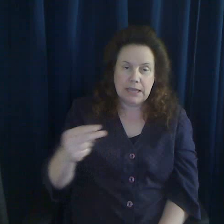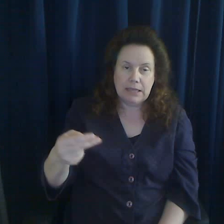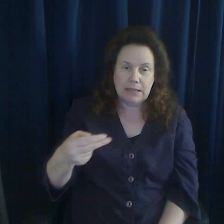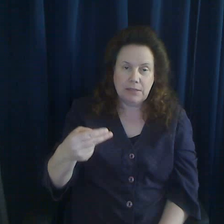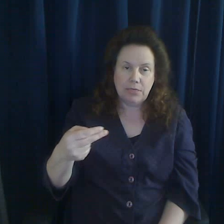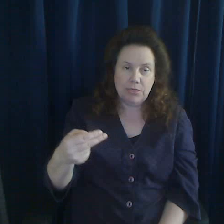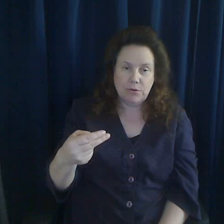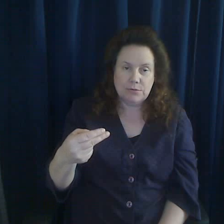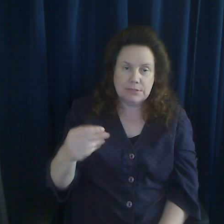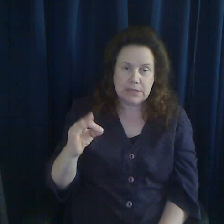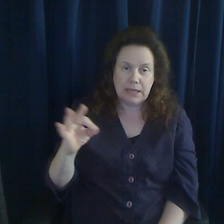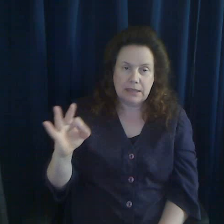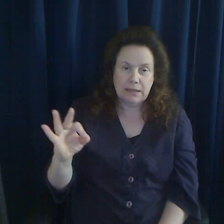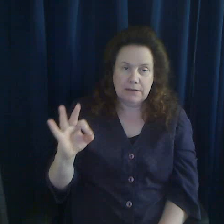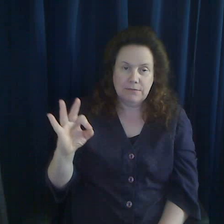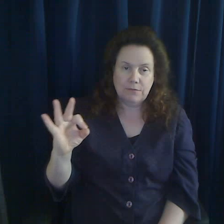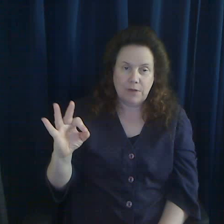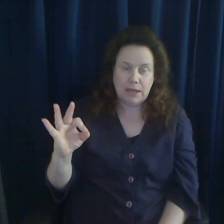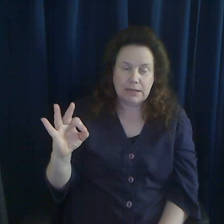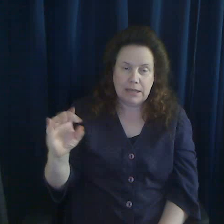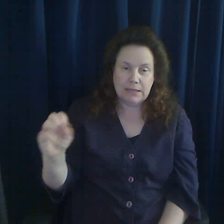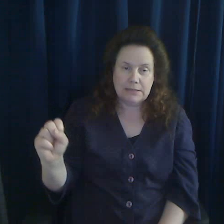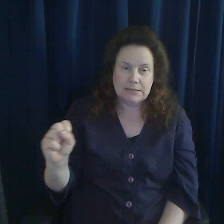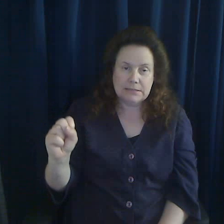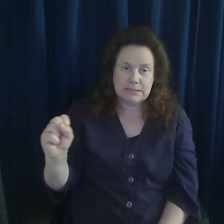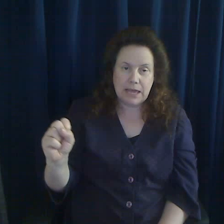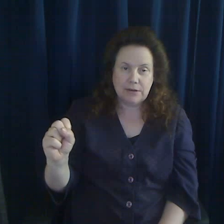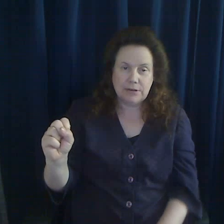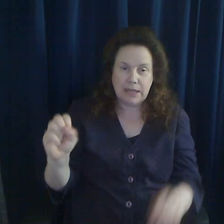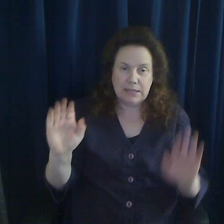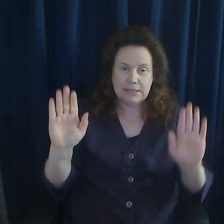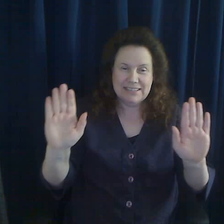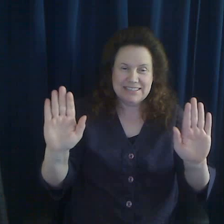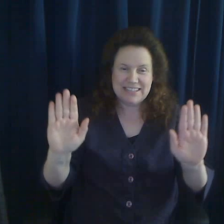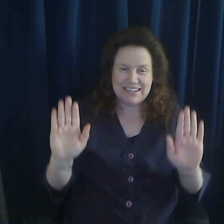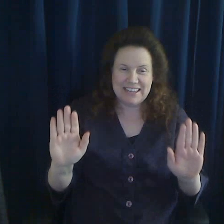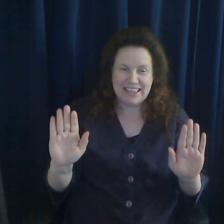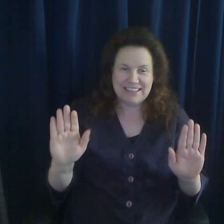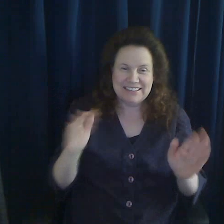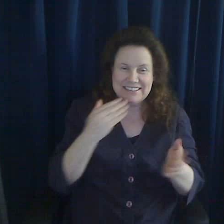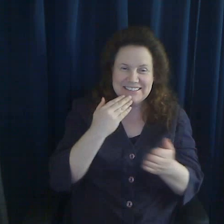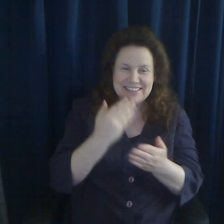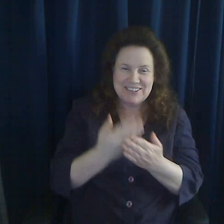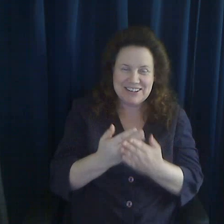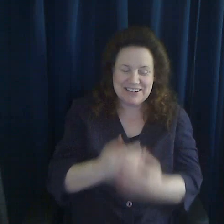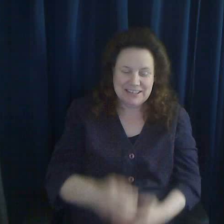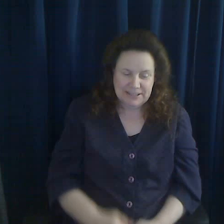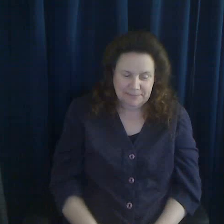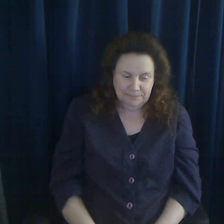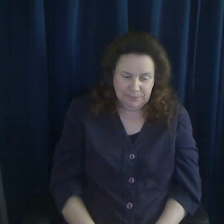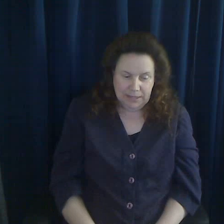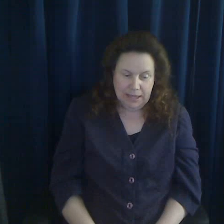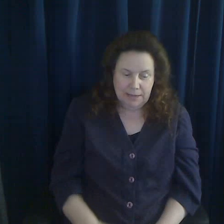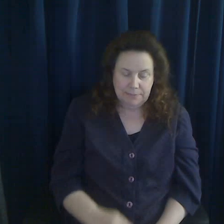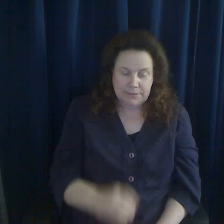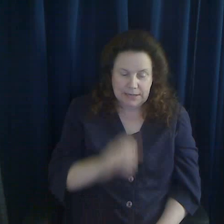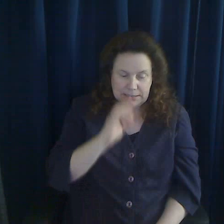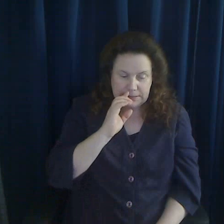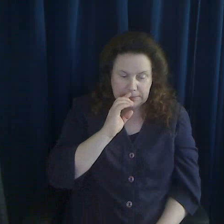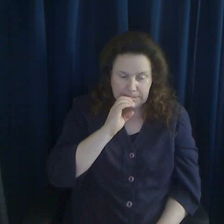Wednesday, Thursday, Friday, Saturday, Sunday. Good. The next that